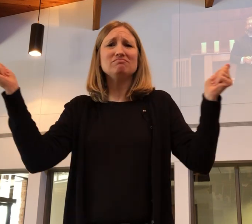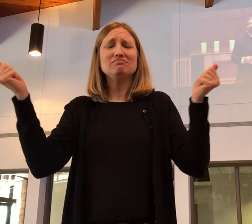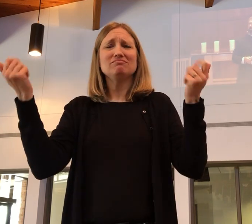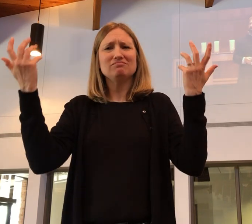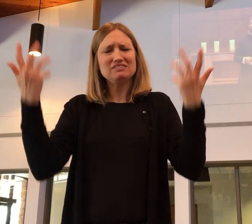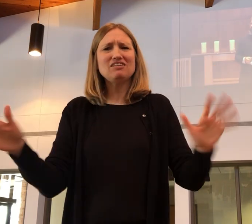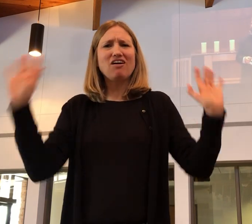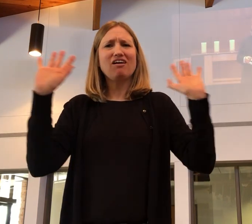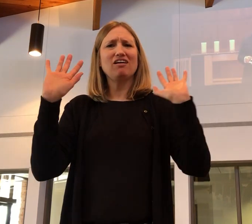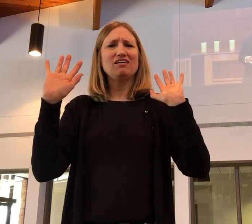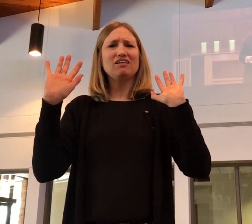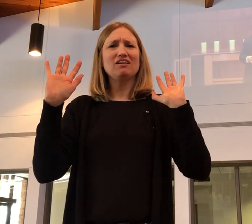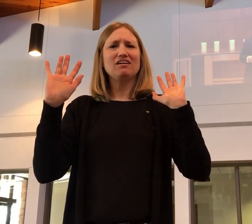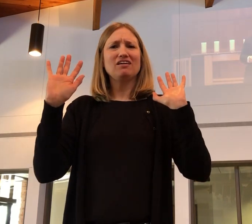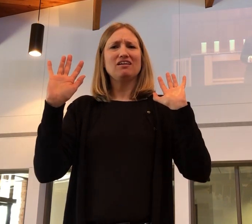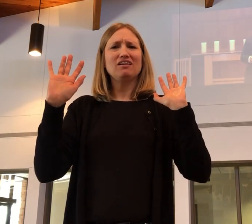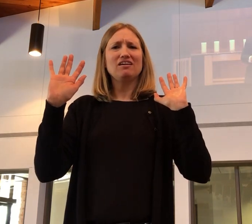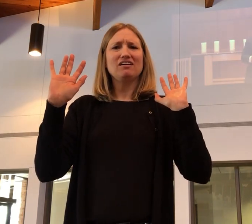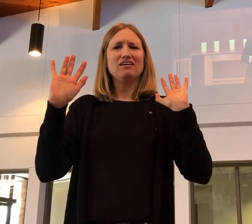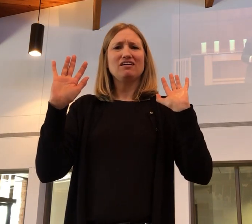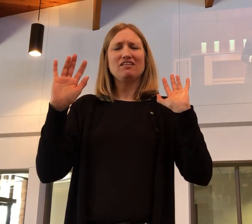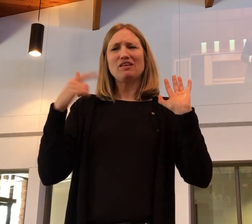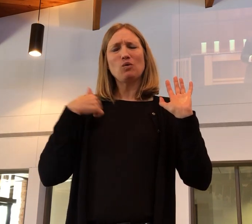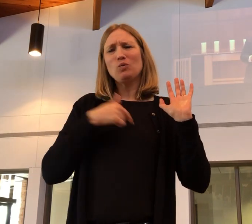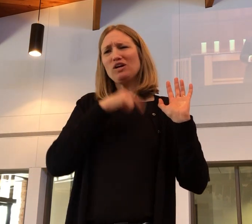that our cup we would not have to bear.